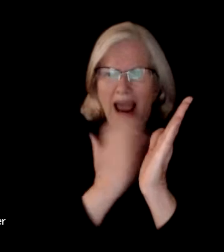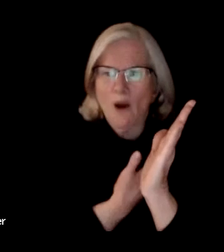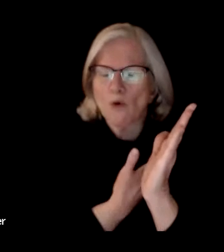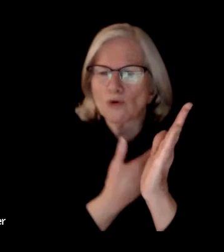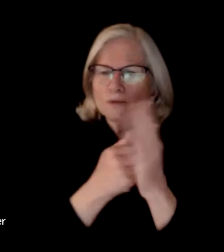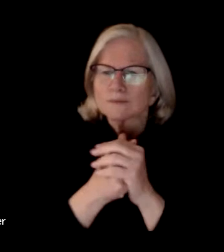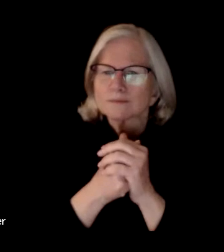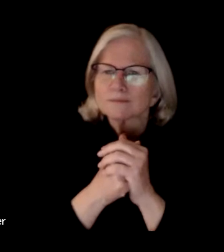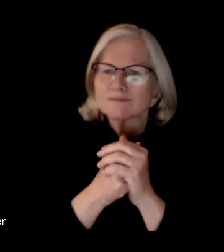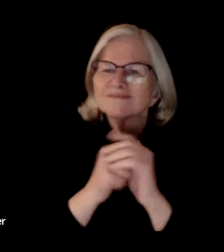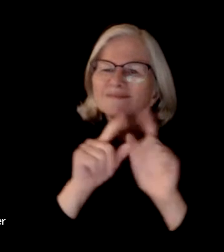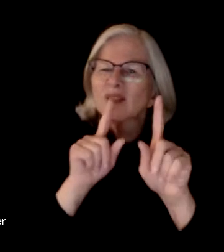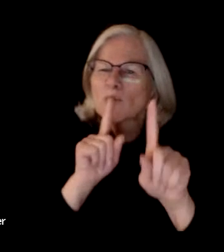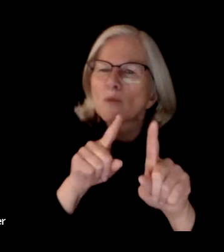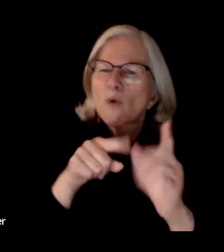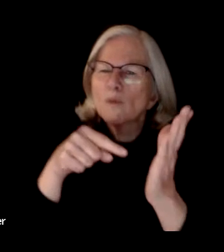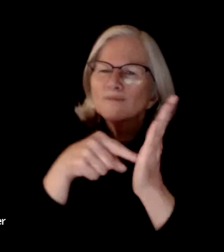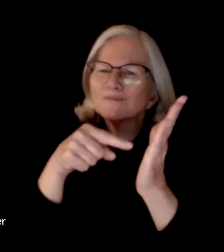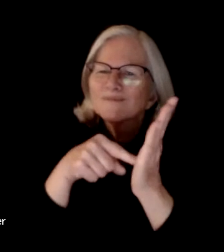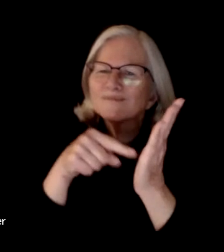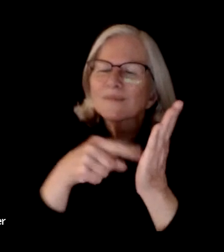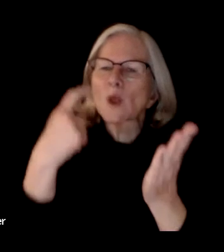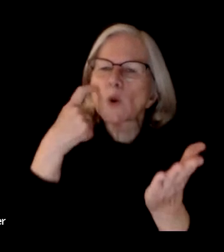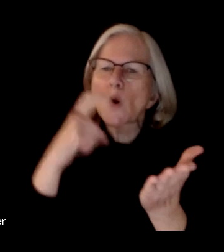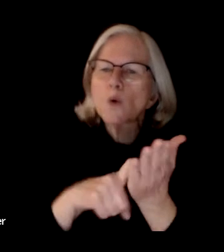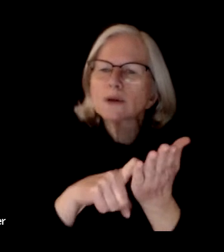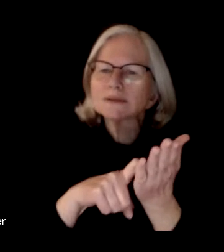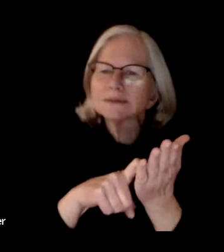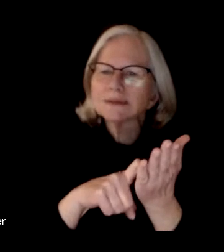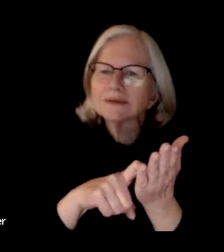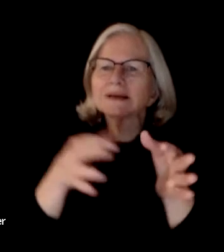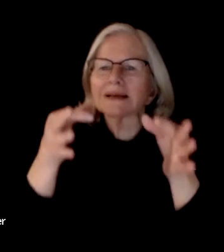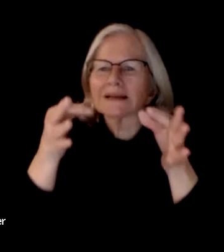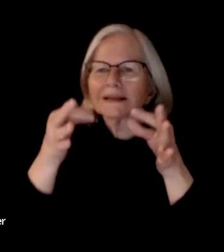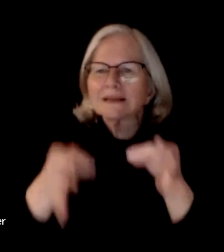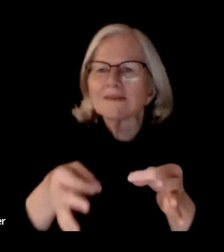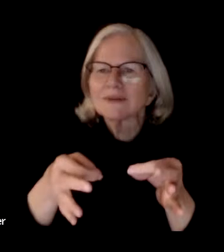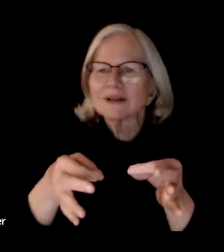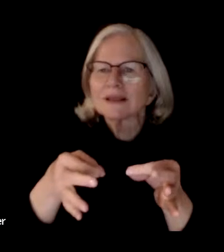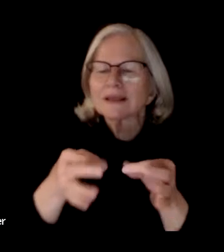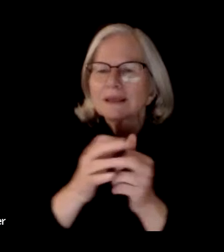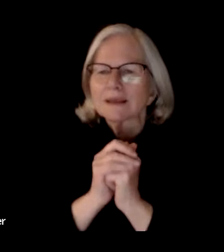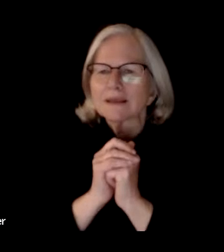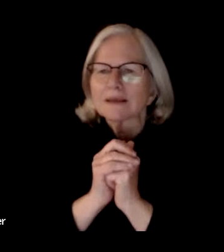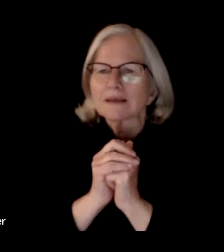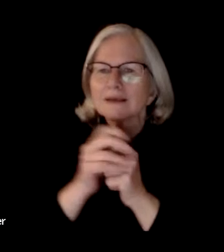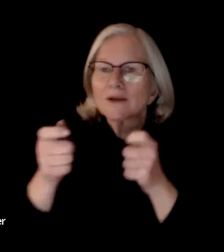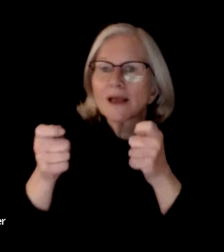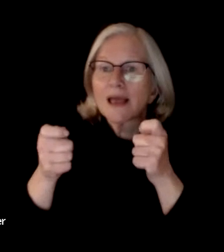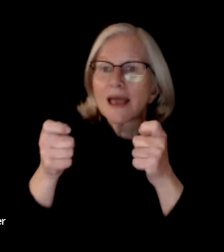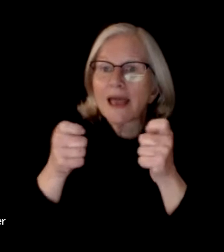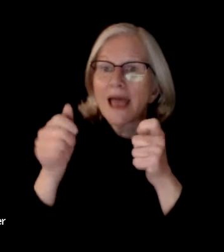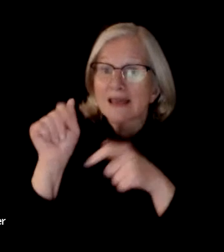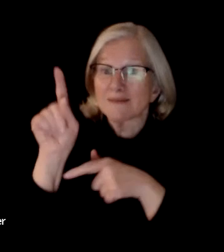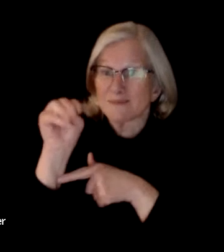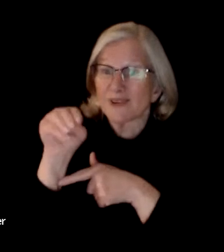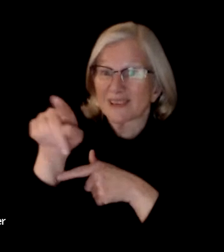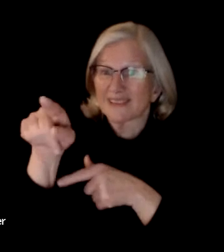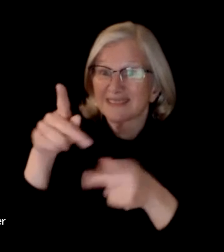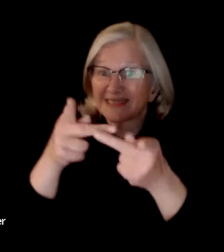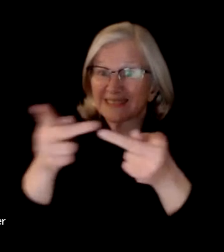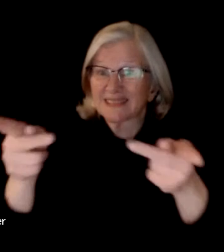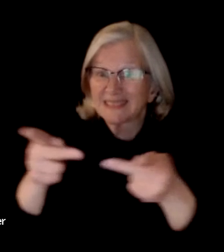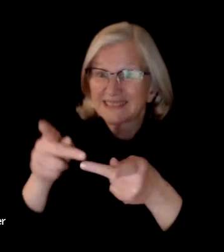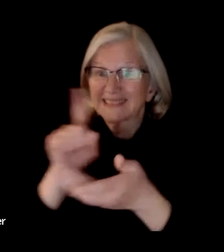reported data, we see that, definitely the administration dates fall on weekdays. And so that's something that,